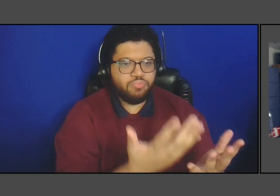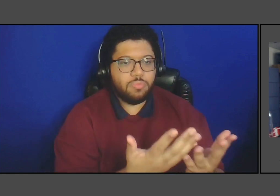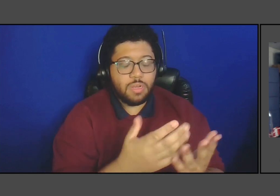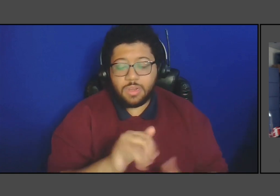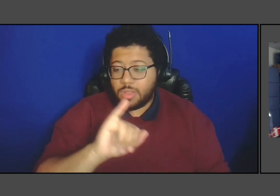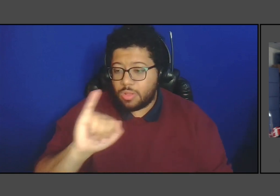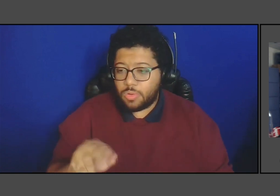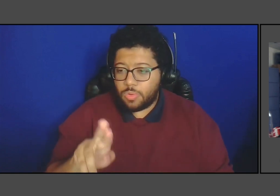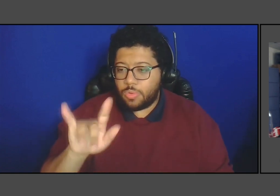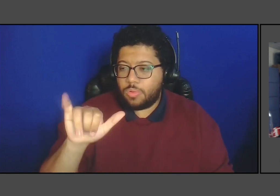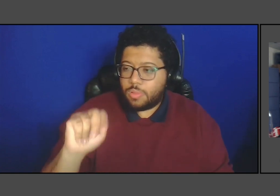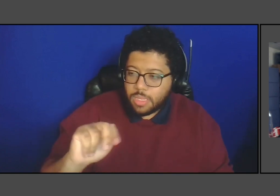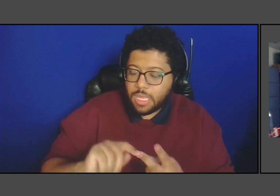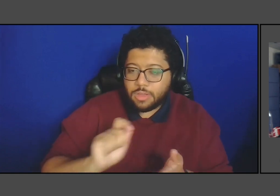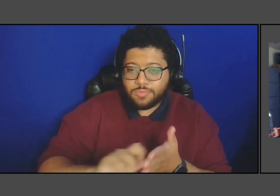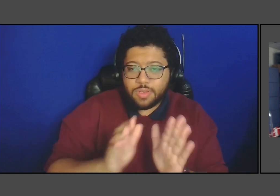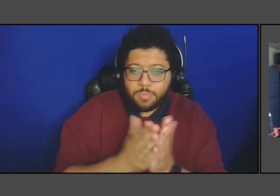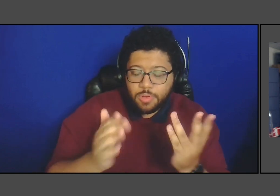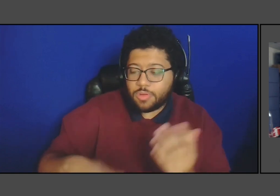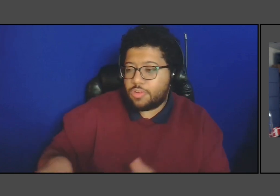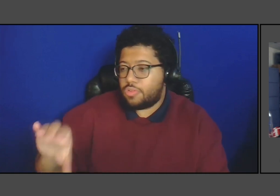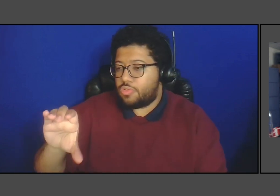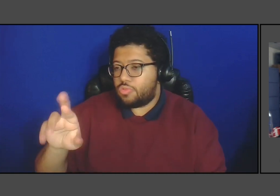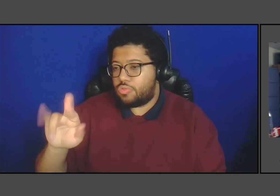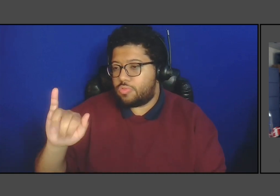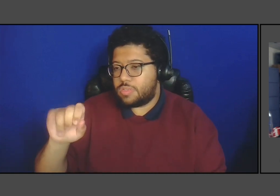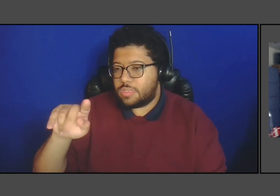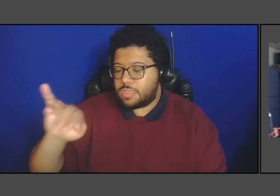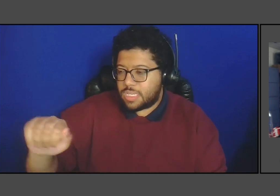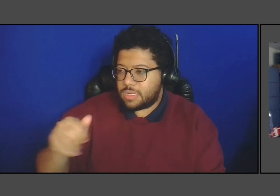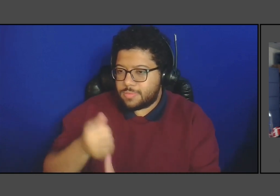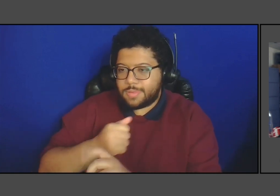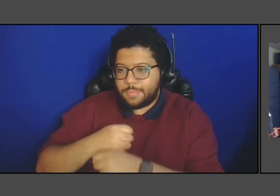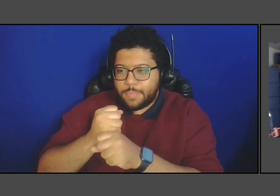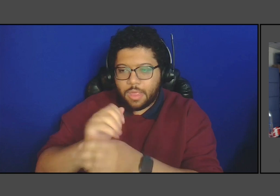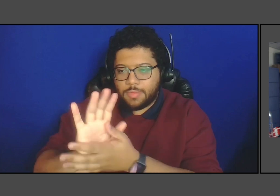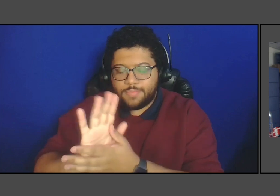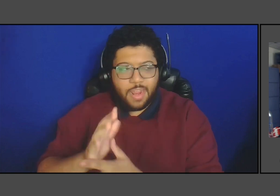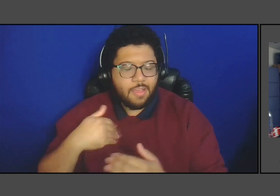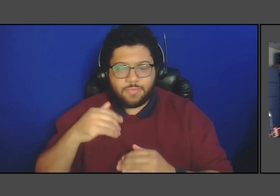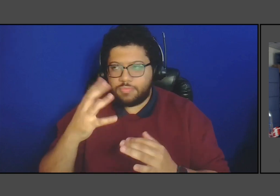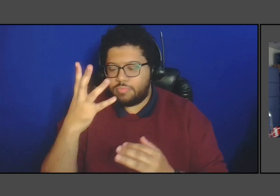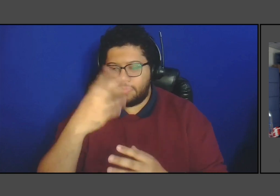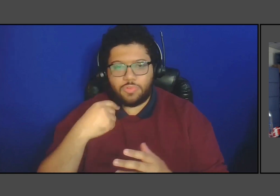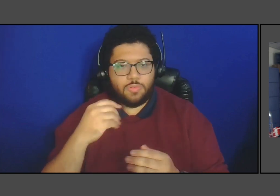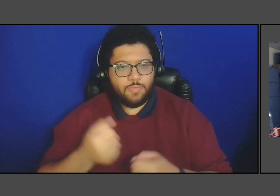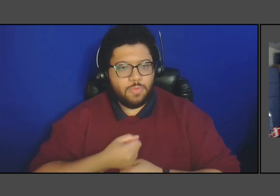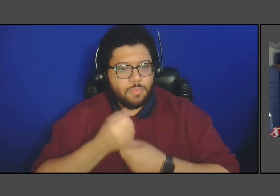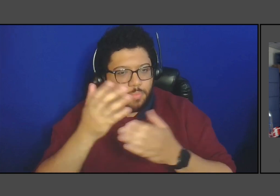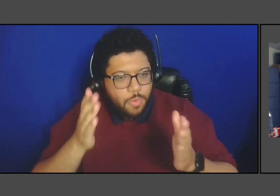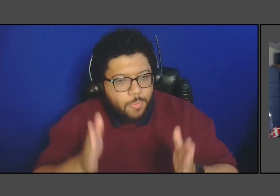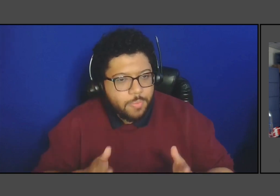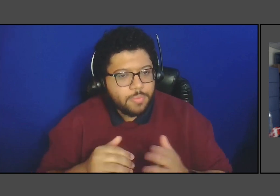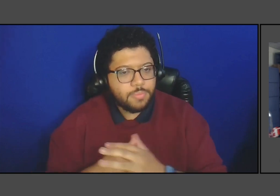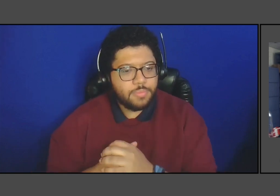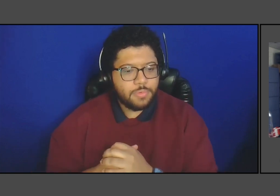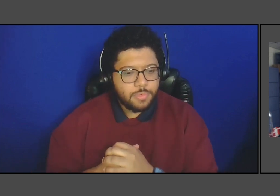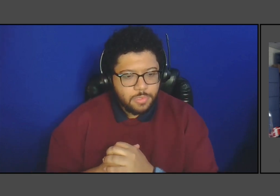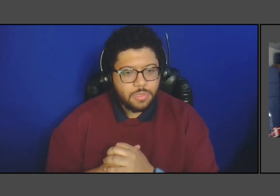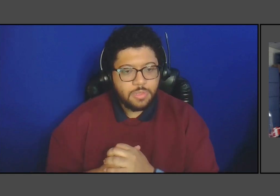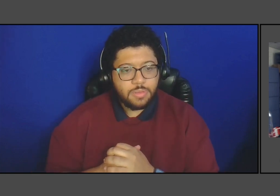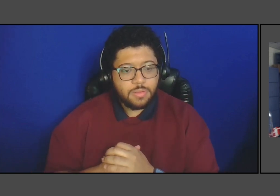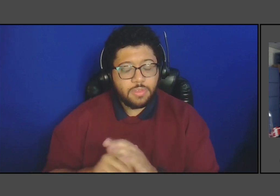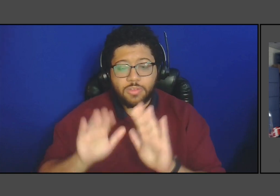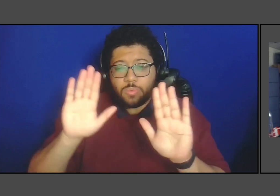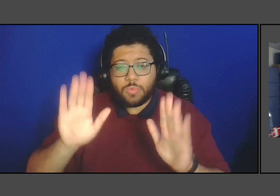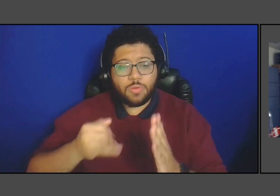you're a filmmaker. You have these wonderful poems, Elizabeth, your wonderful poetry.